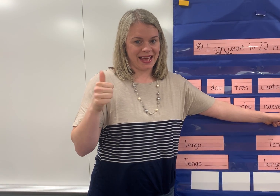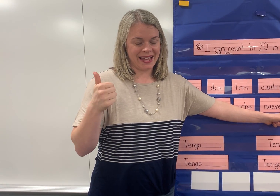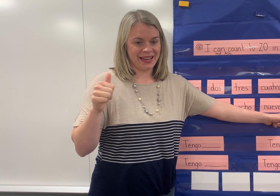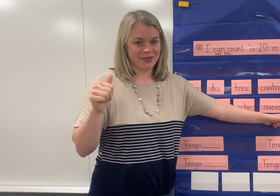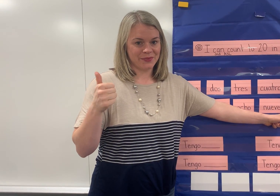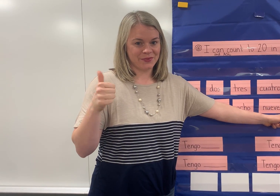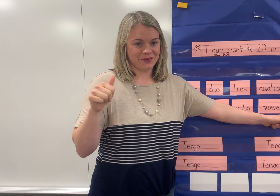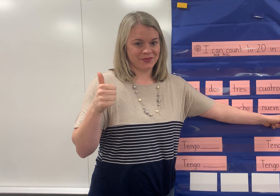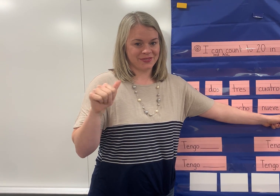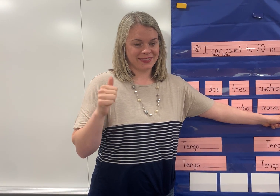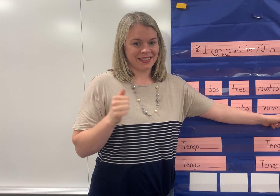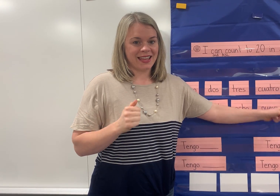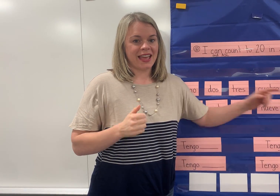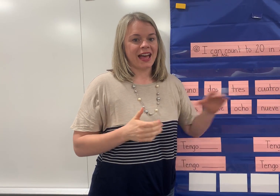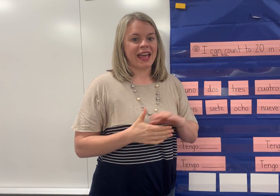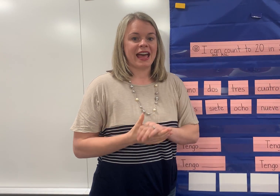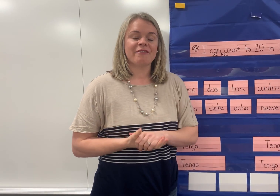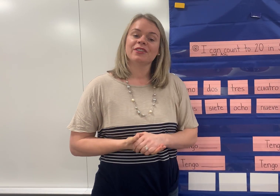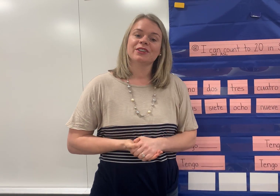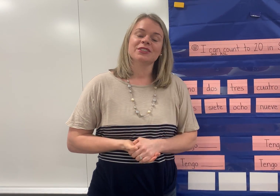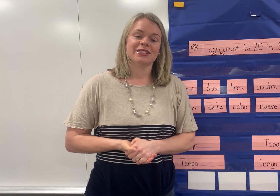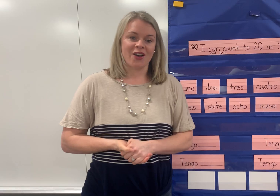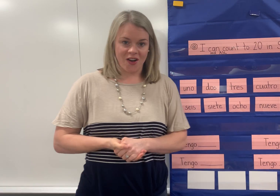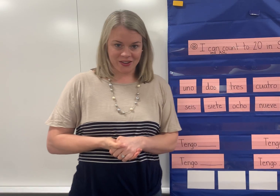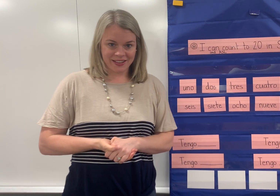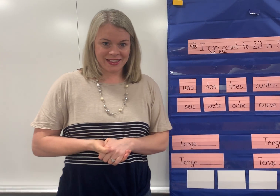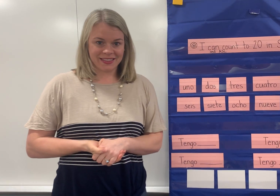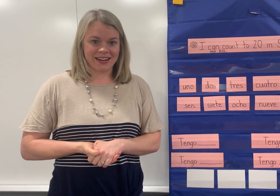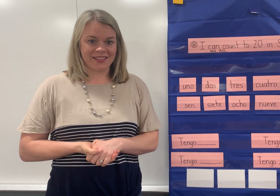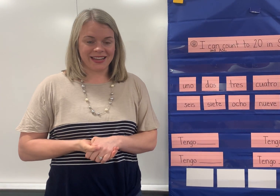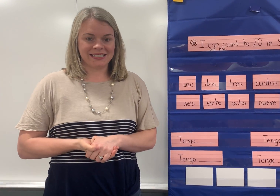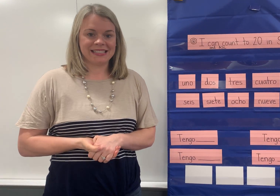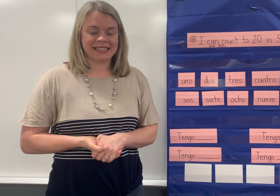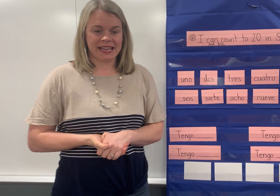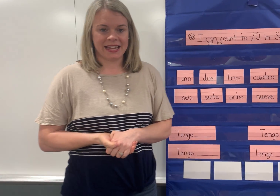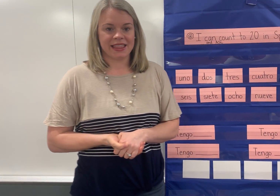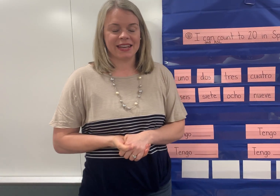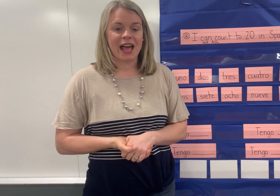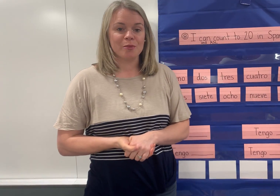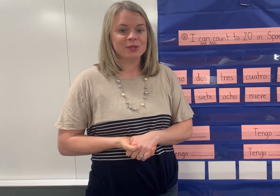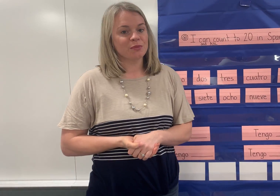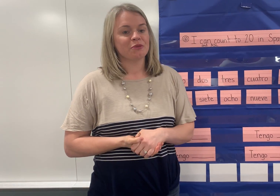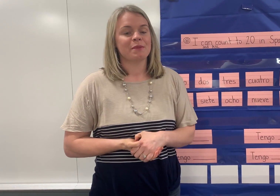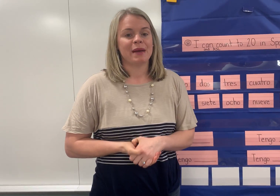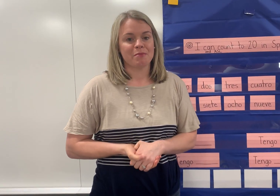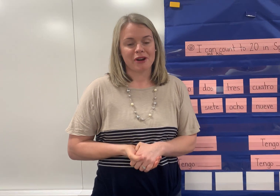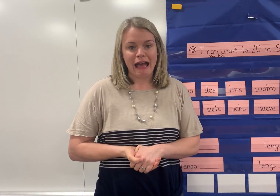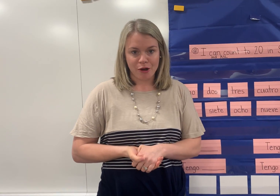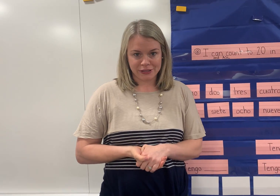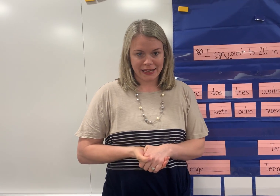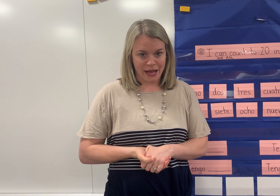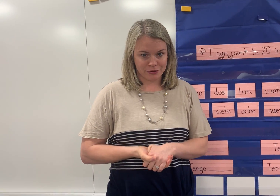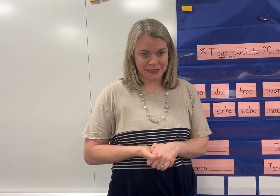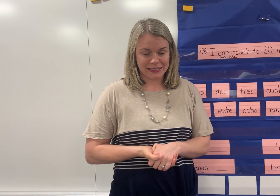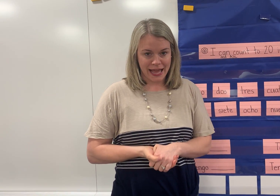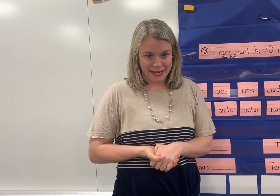Okay. I have a little song that I like to sing that helps me remember how to count to 10